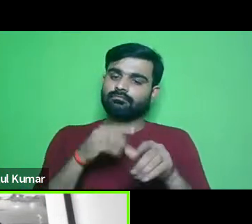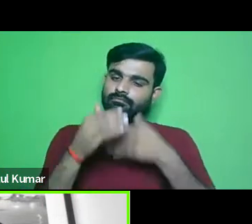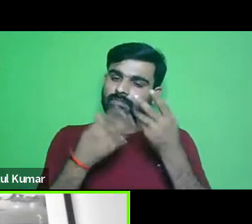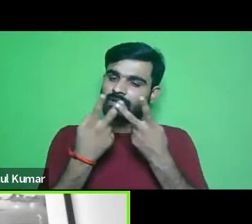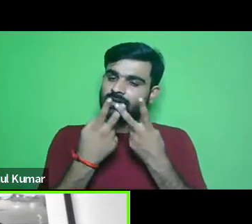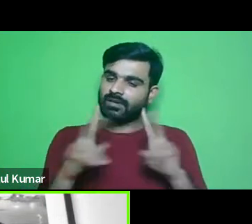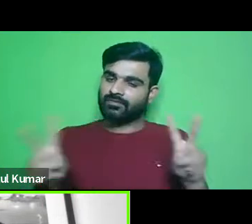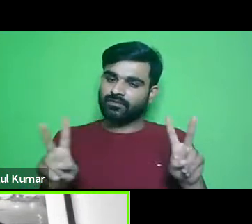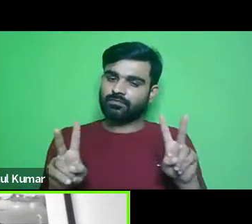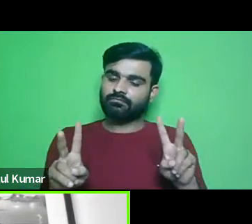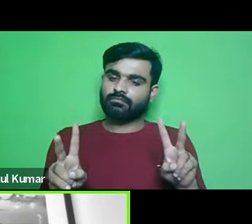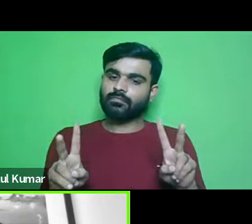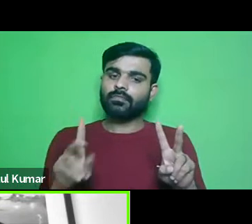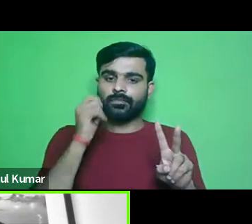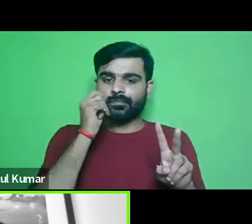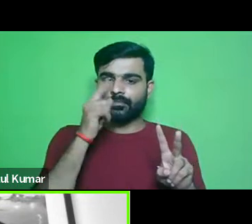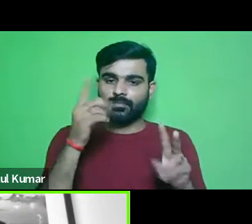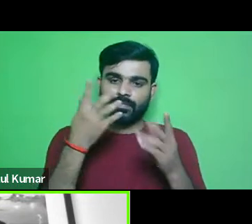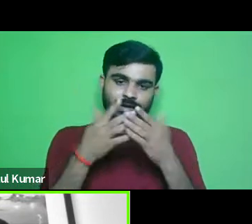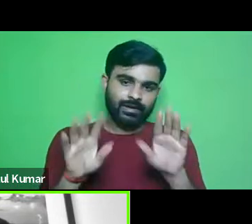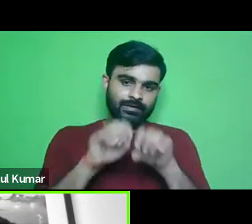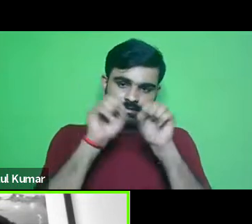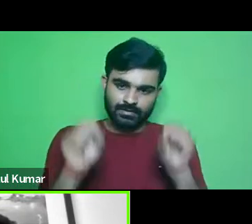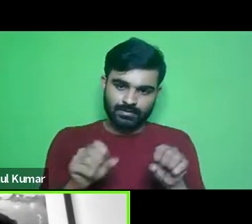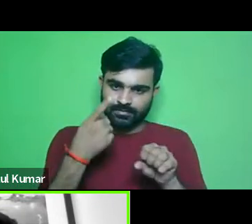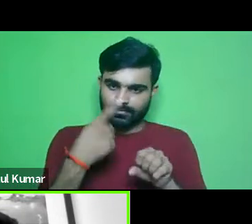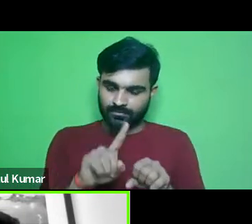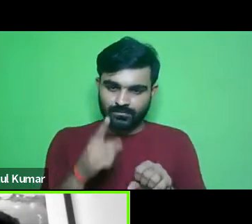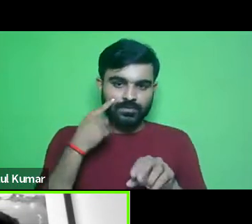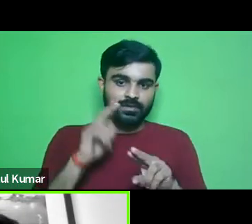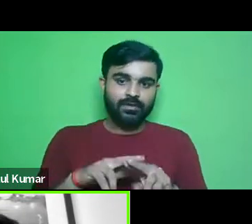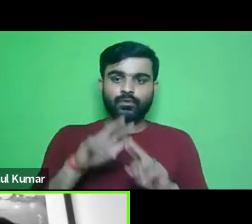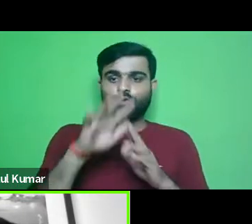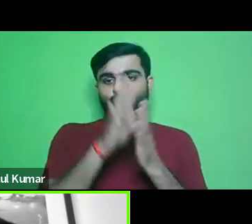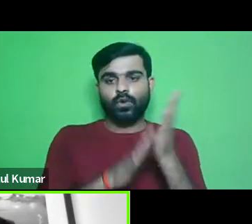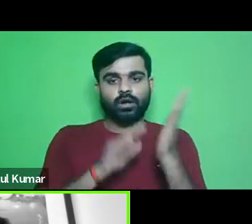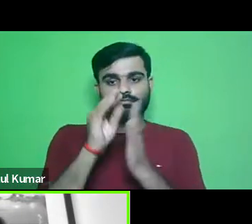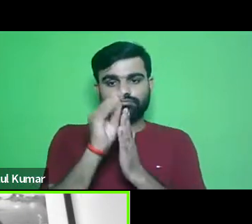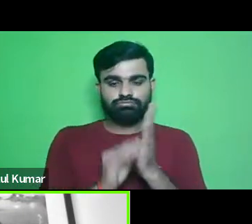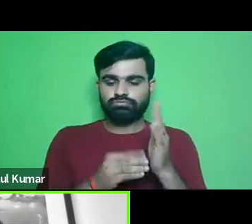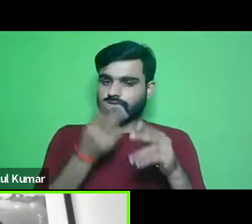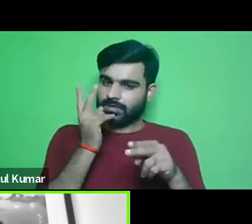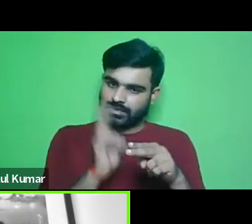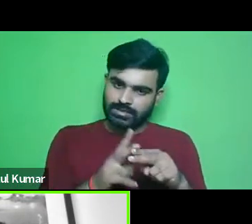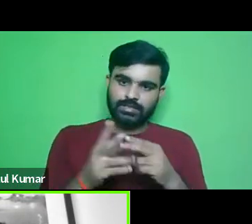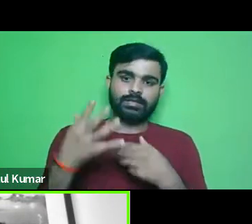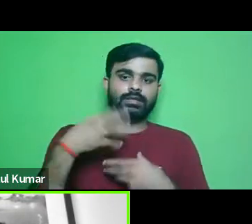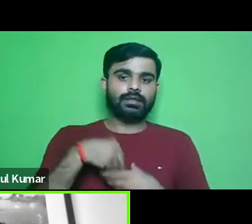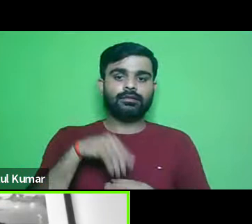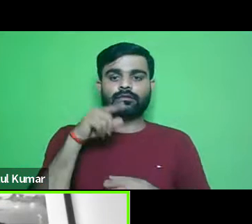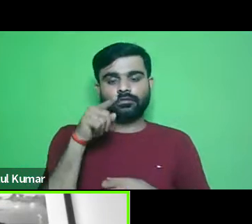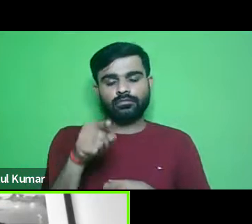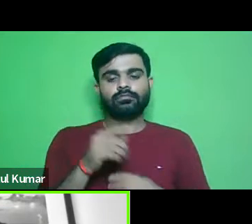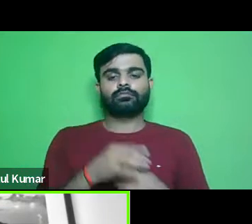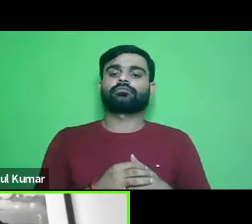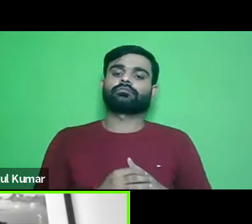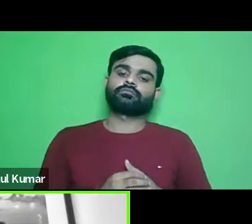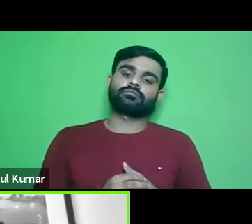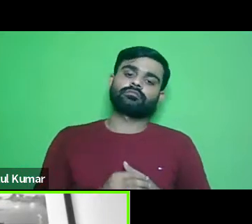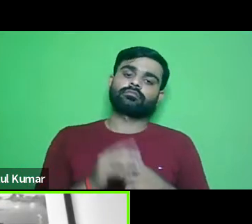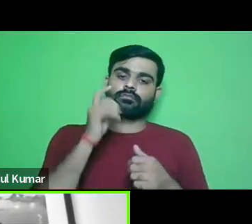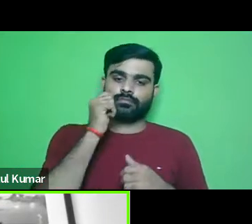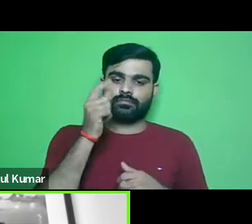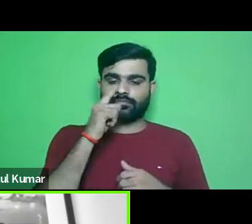differently because of their genders within an AI system, right? So when you're filling a form, it will still let you pick whether you are